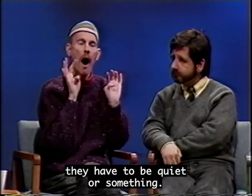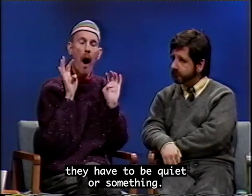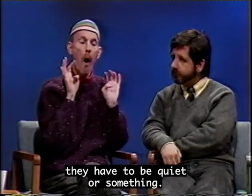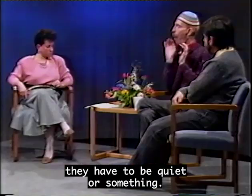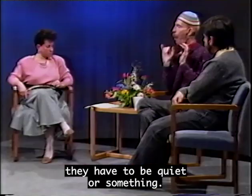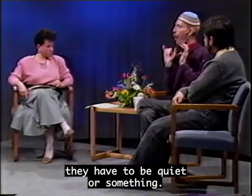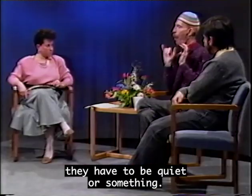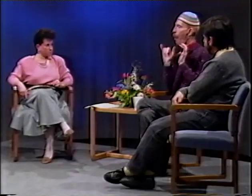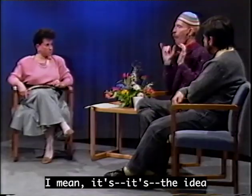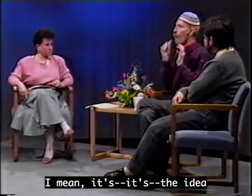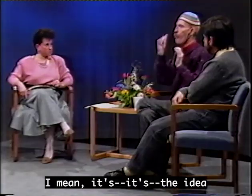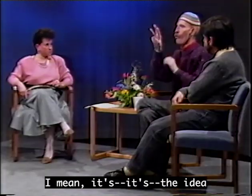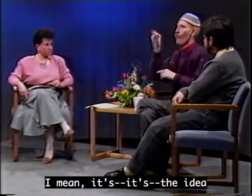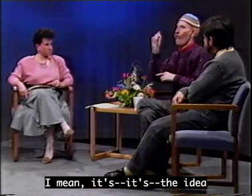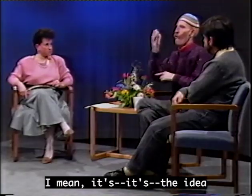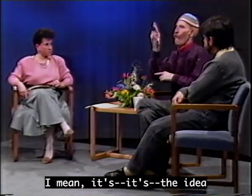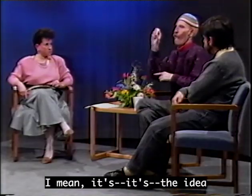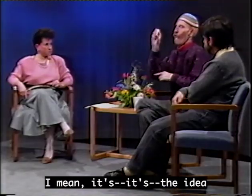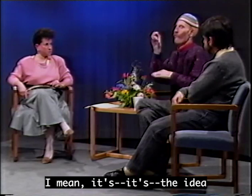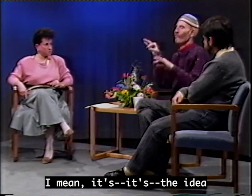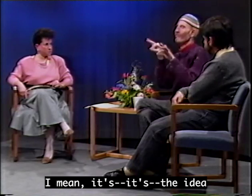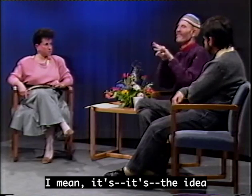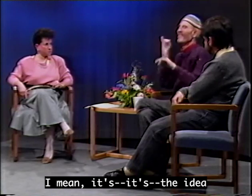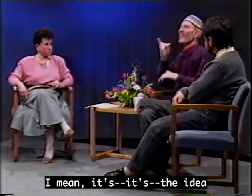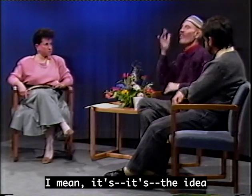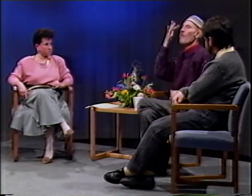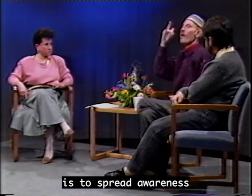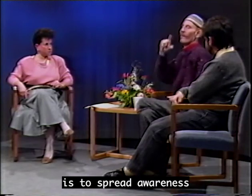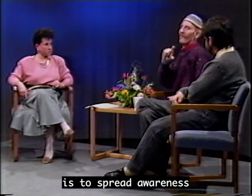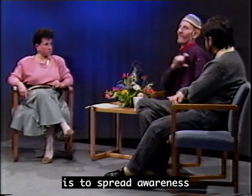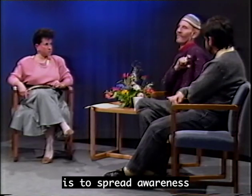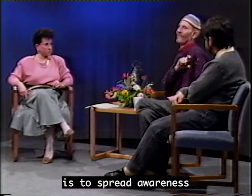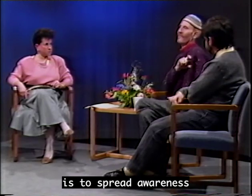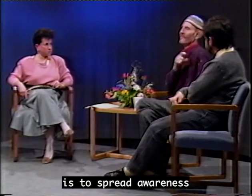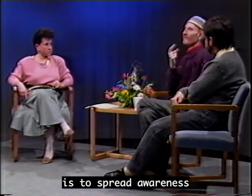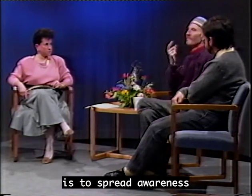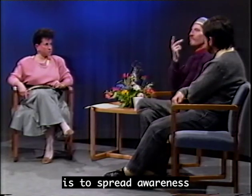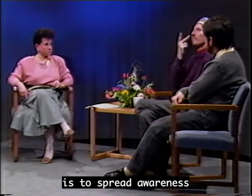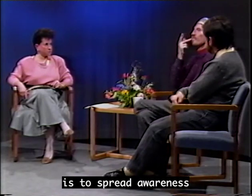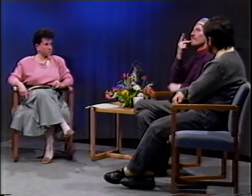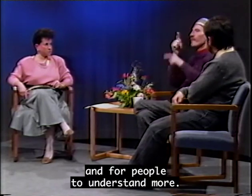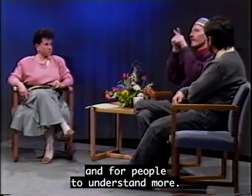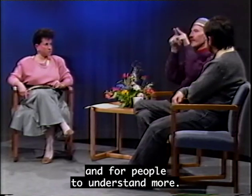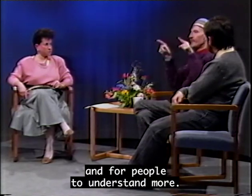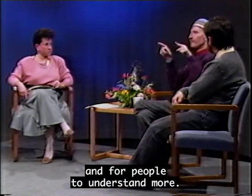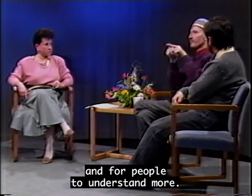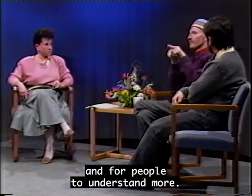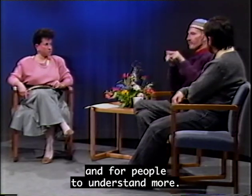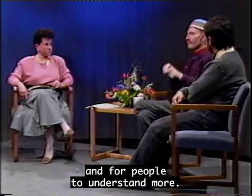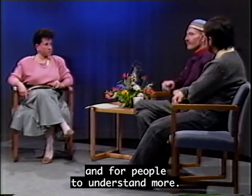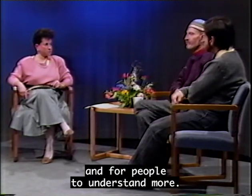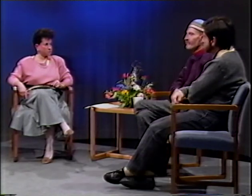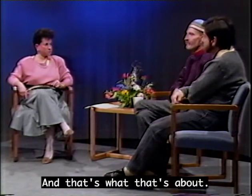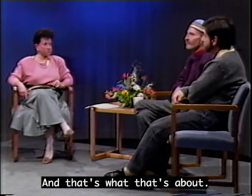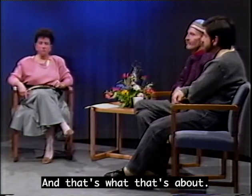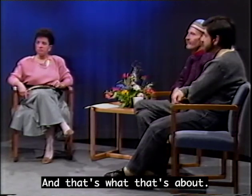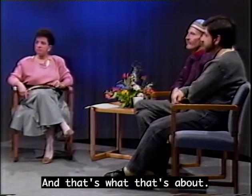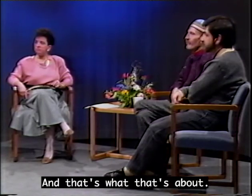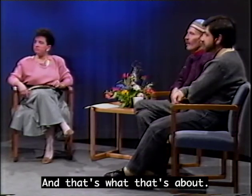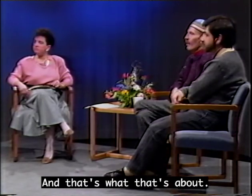they have to be quiet or something. I mean, it's the idea is to spread awareness and for people to understand more. And that's what